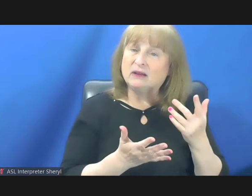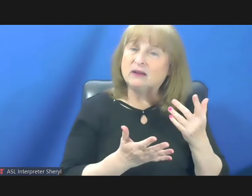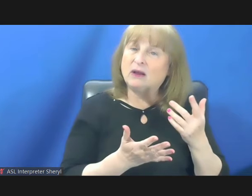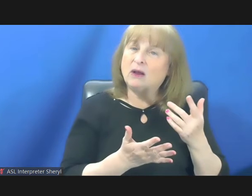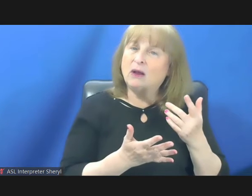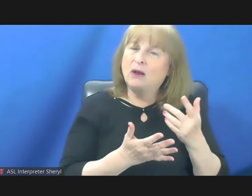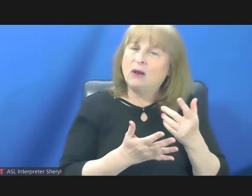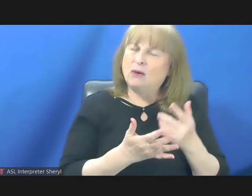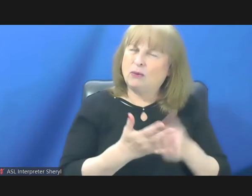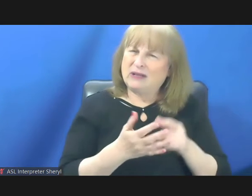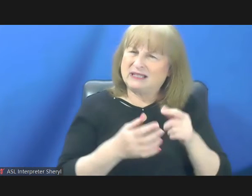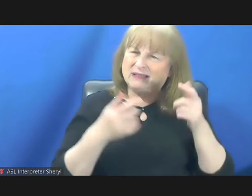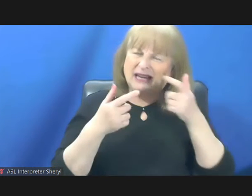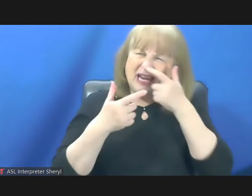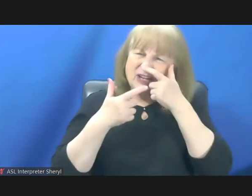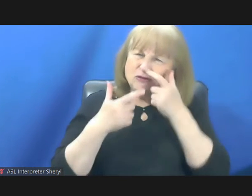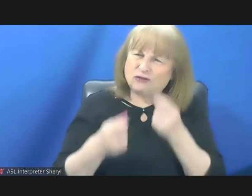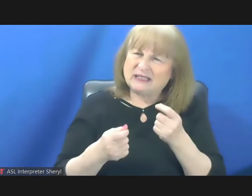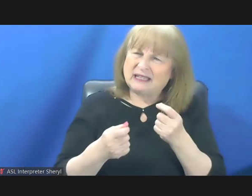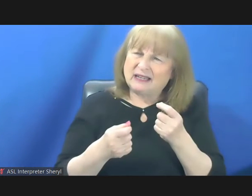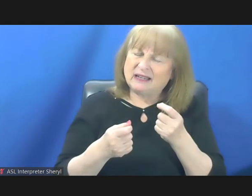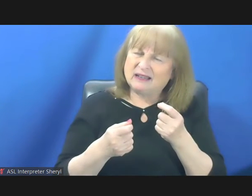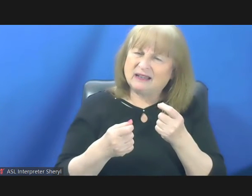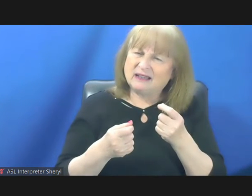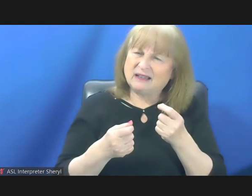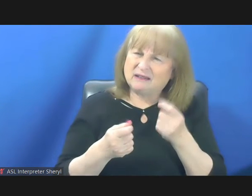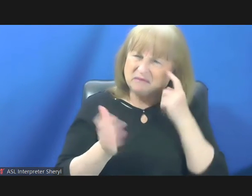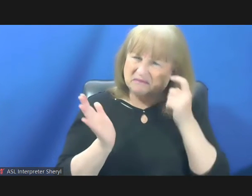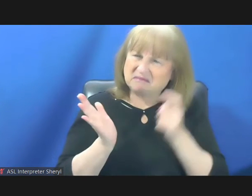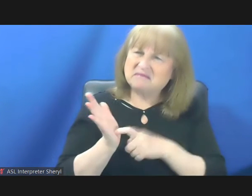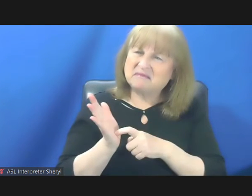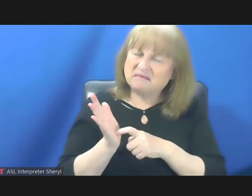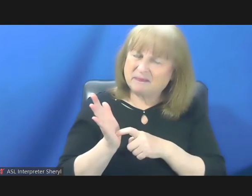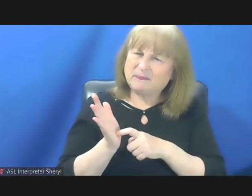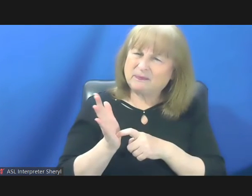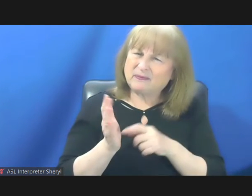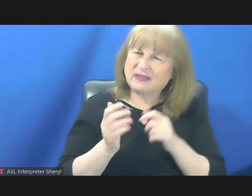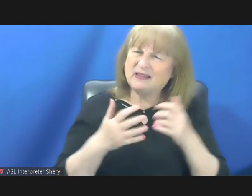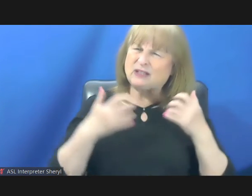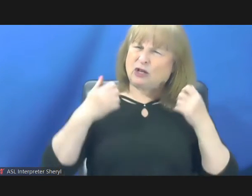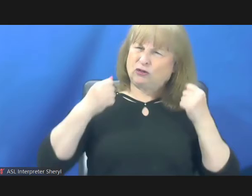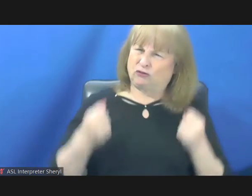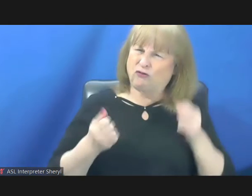what is remarkable is that with a strong